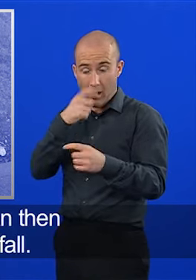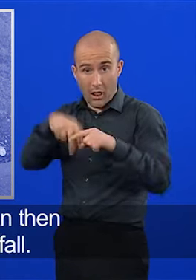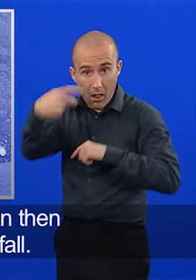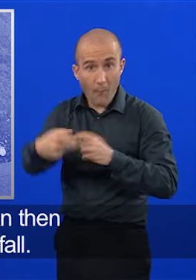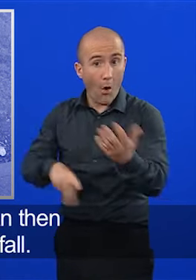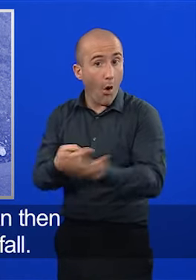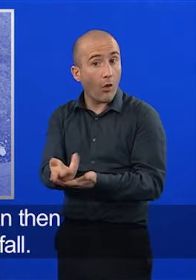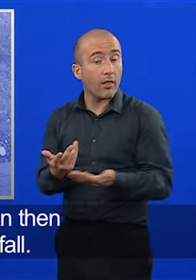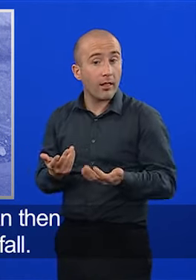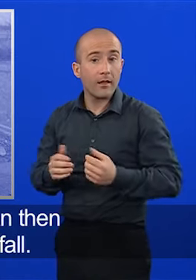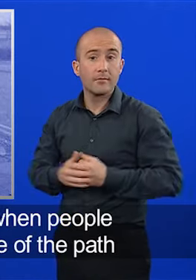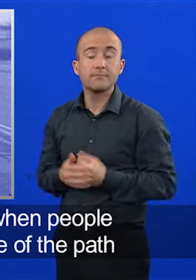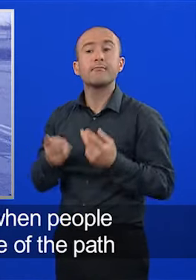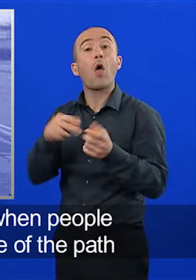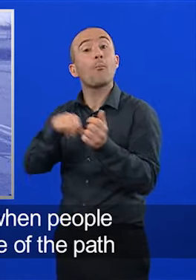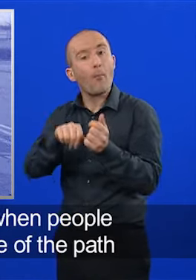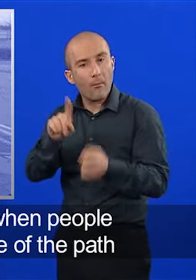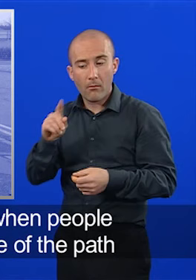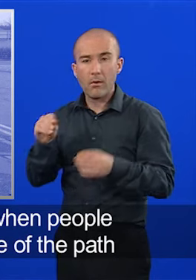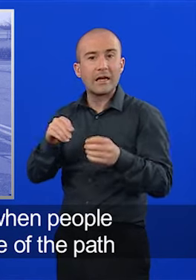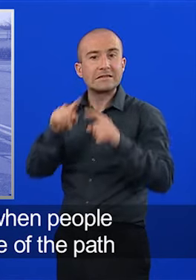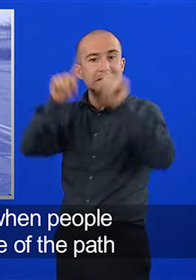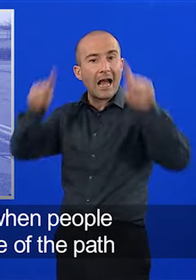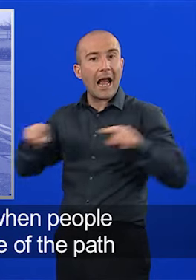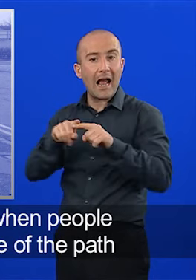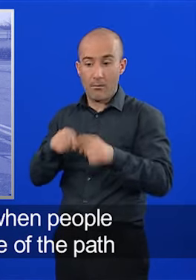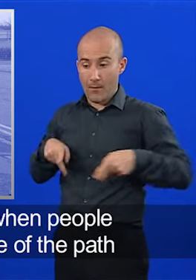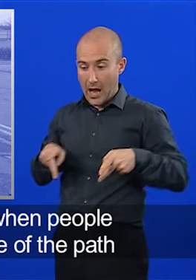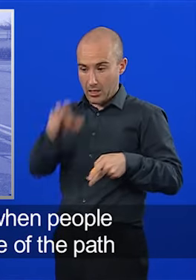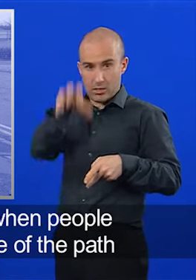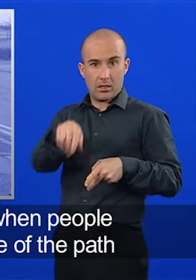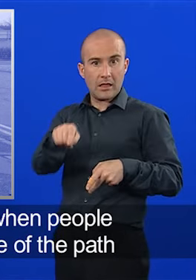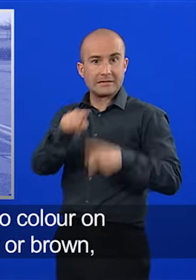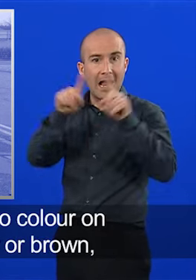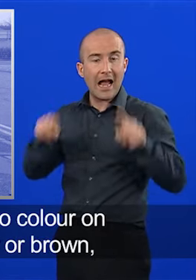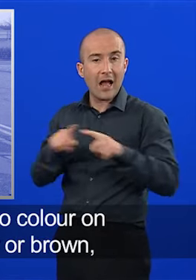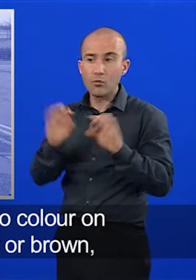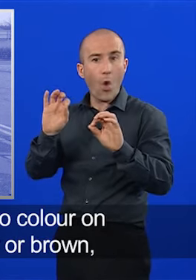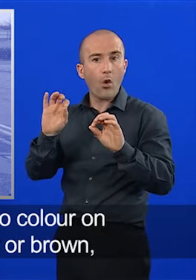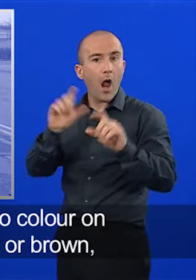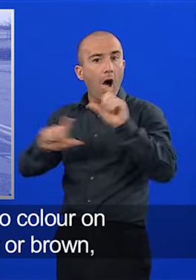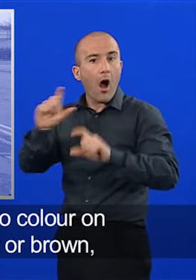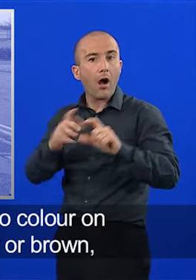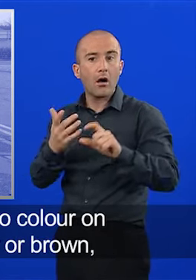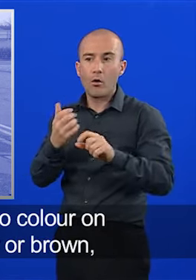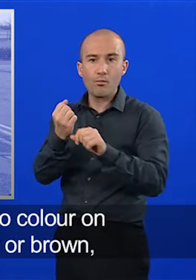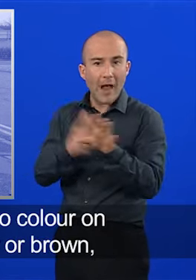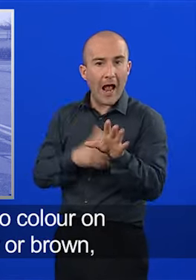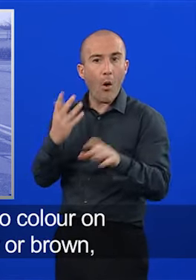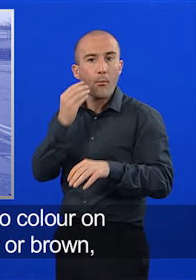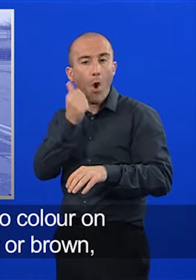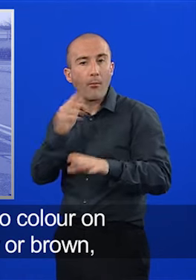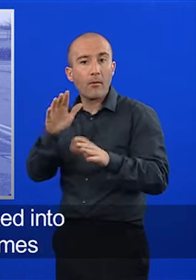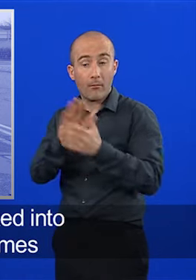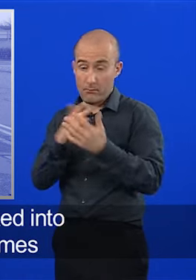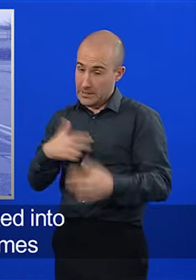then easily trip or fall. Another problem is when people put signs in the middle of the path and they've got no colour on them, they're grey or